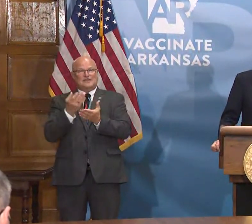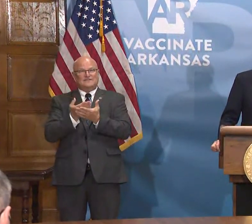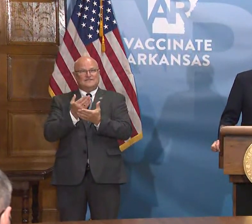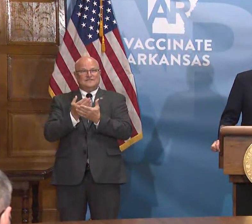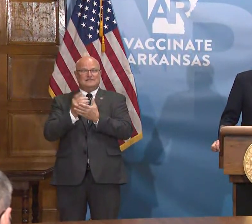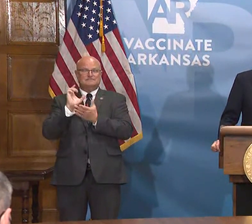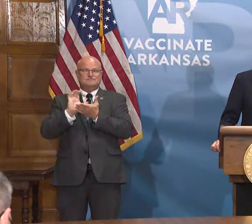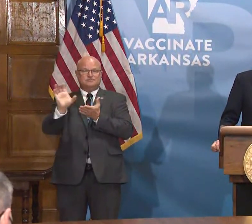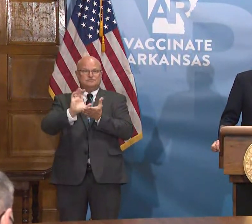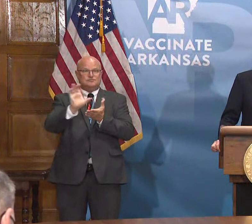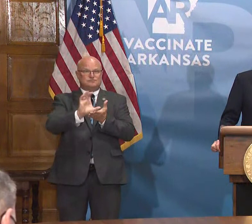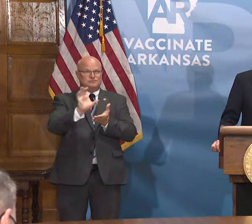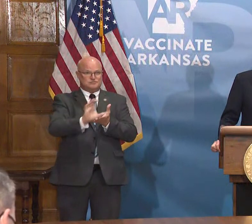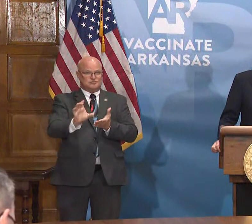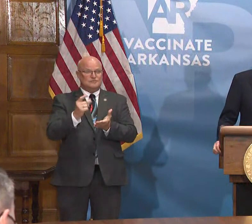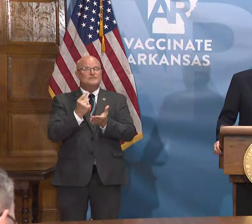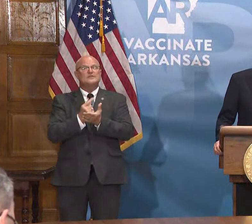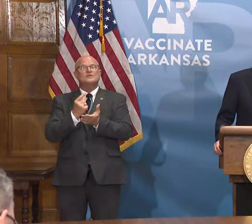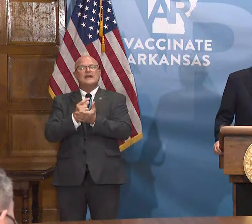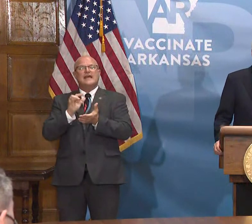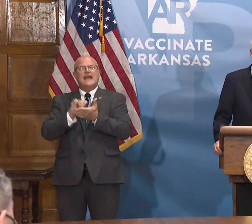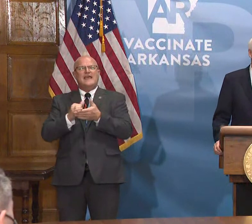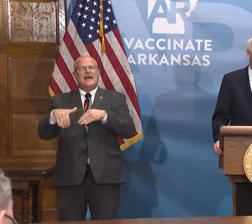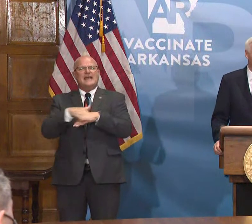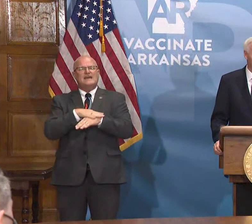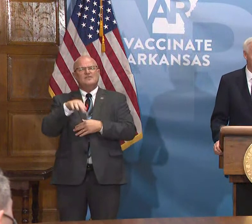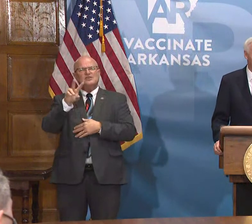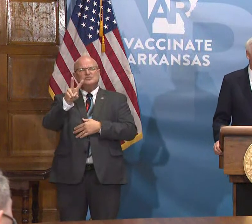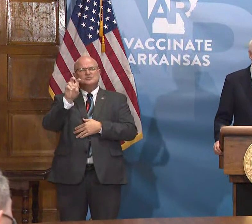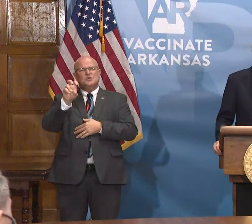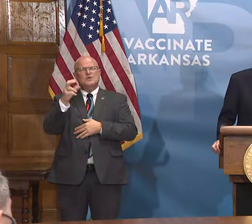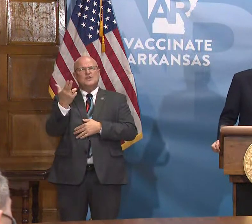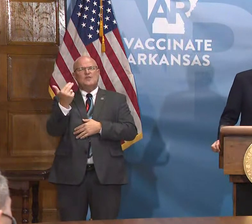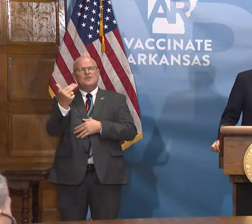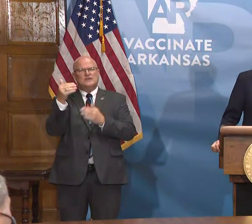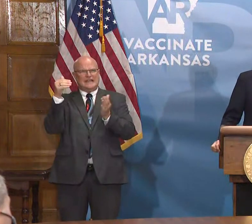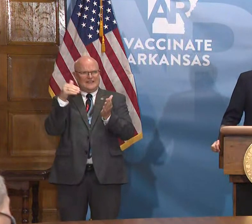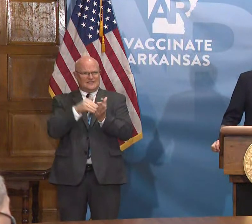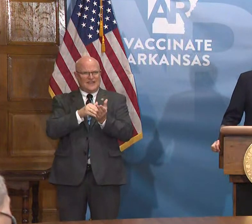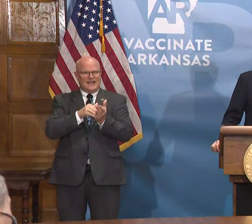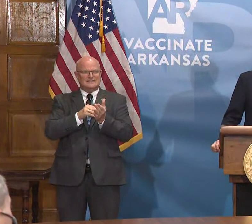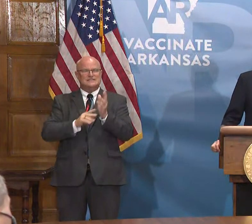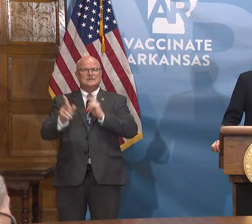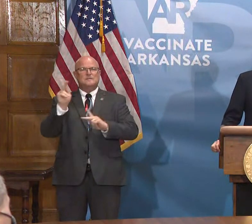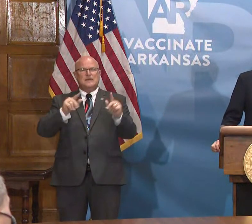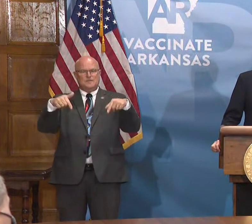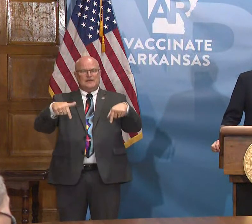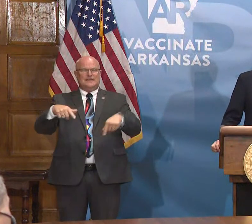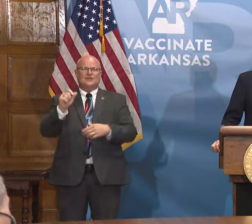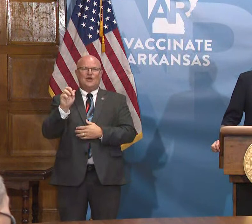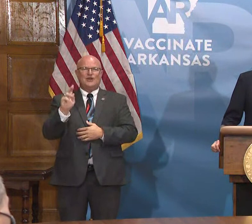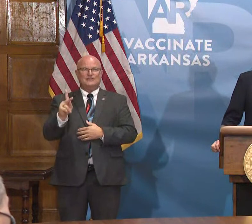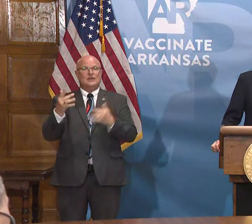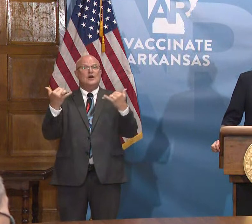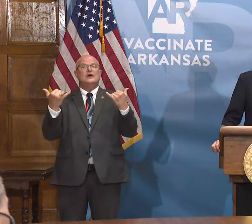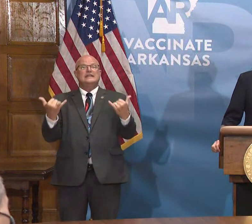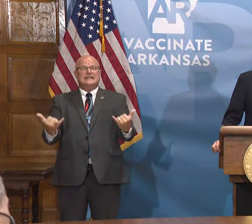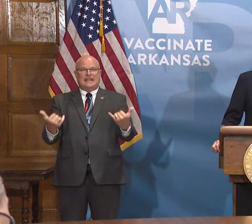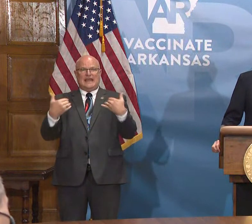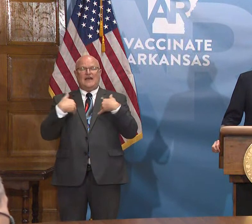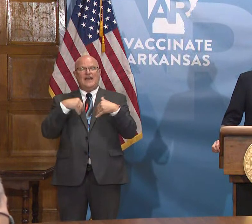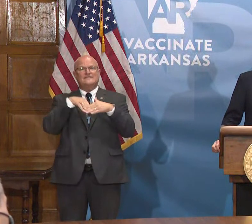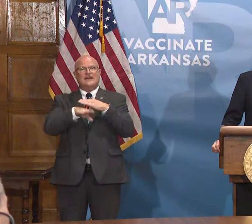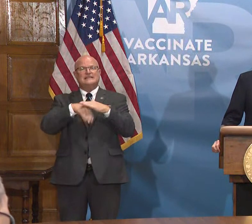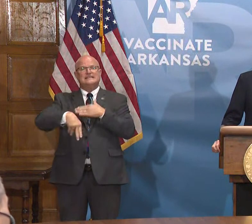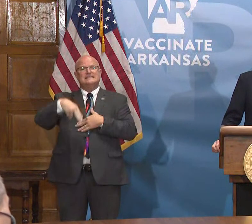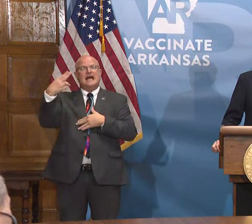funds and in grants that covers 213,000 Arkansans now have access